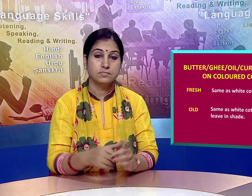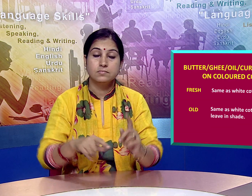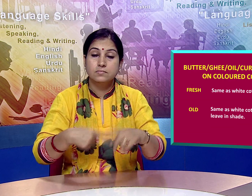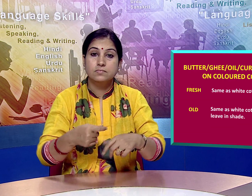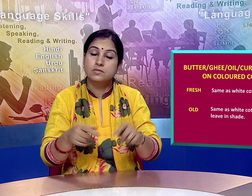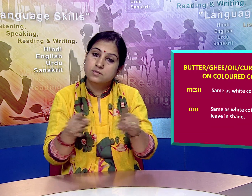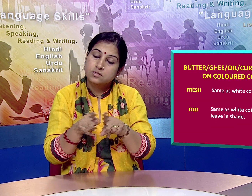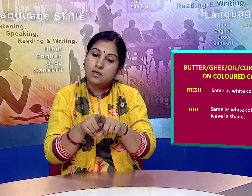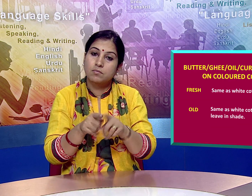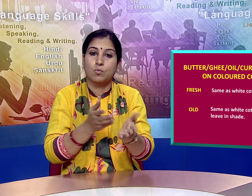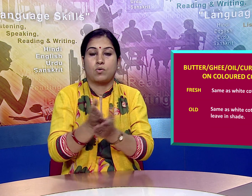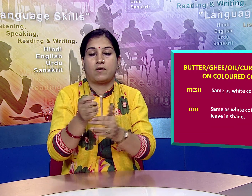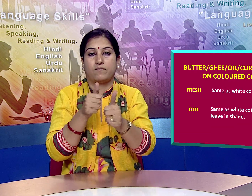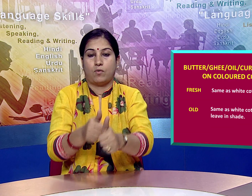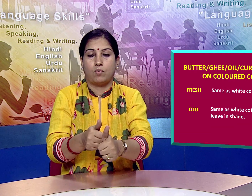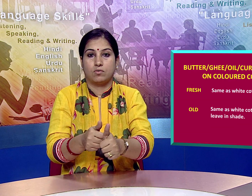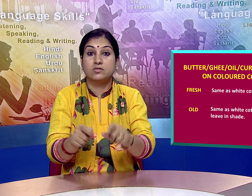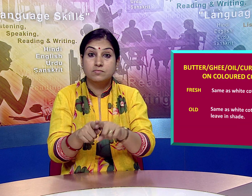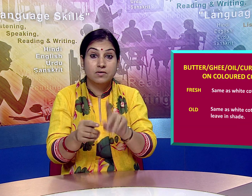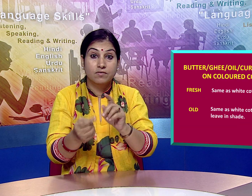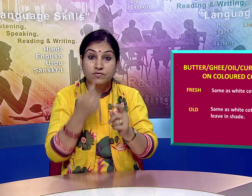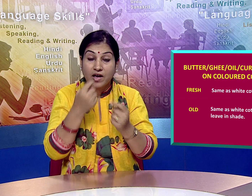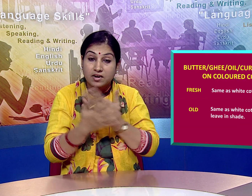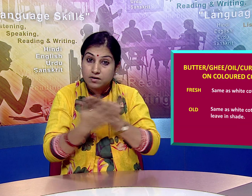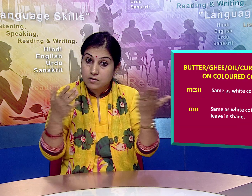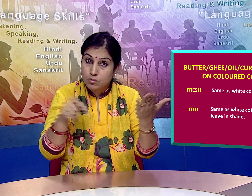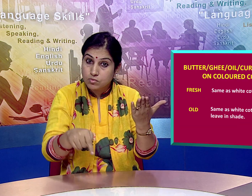then follow the same procedure as for white cotton cloth,